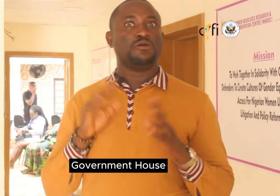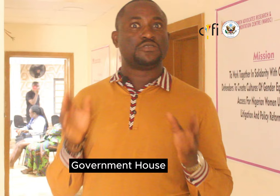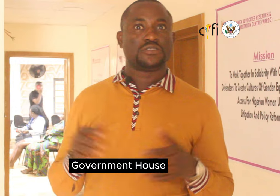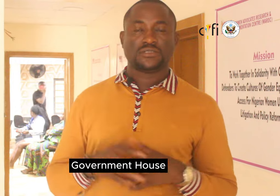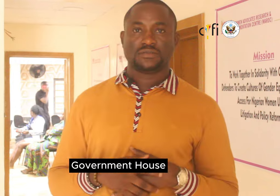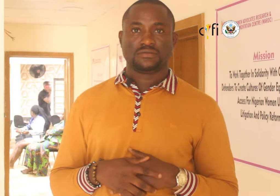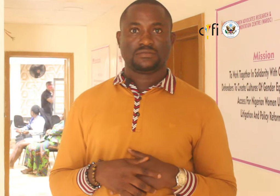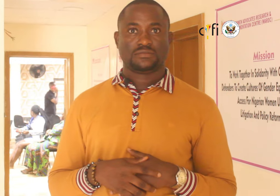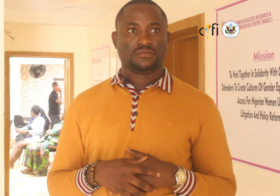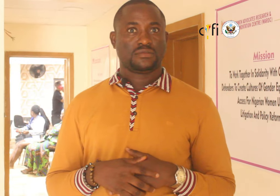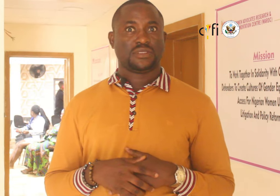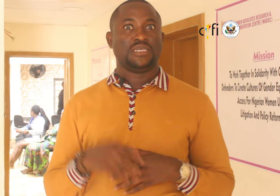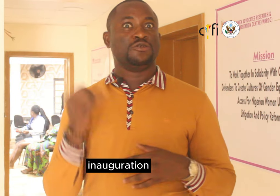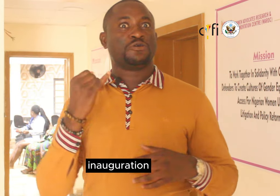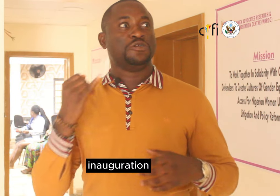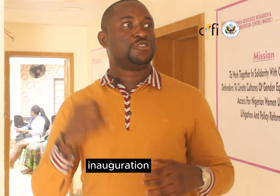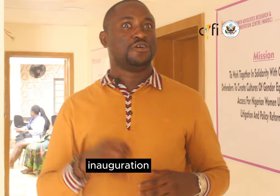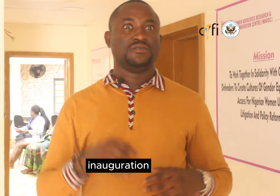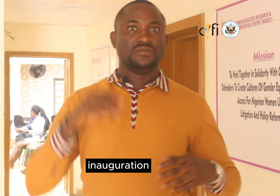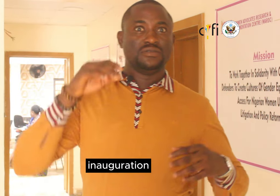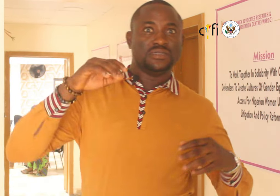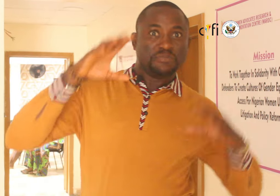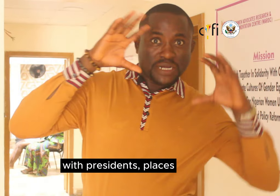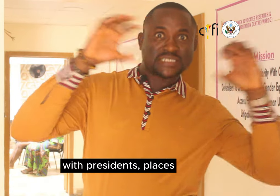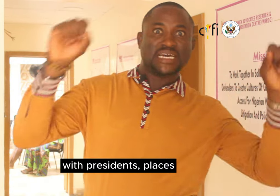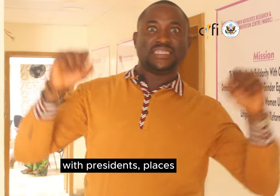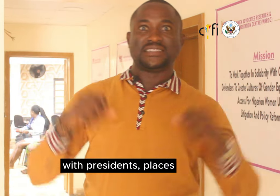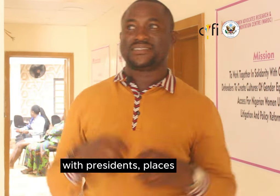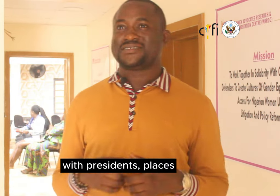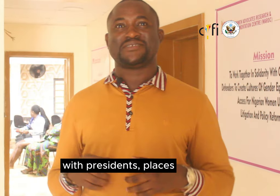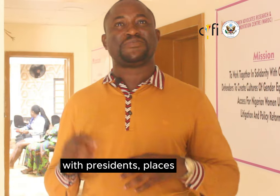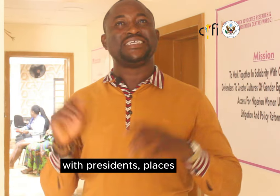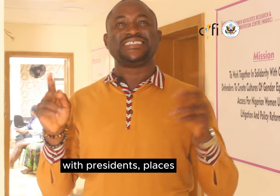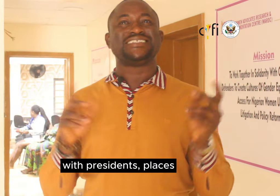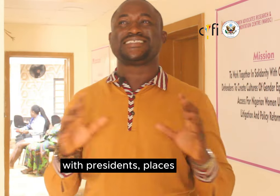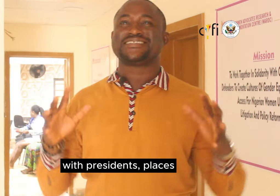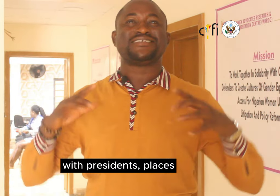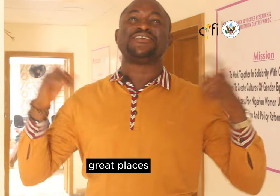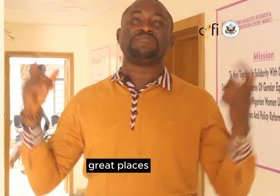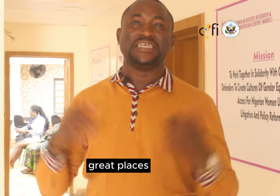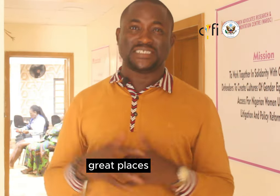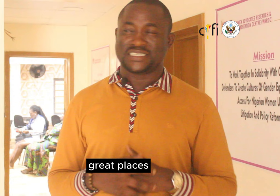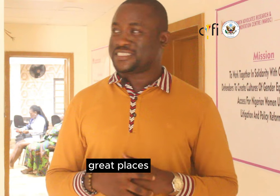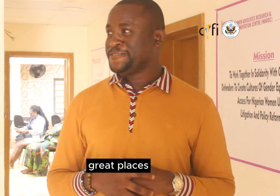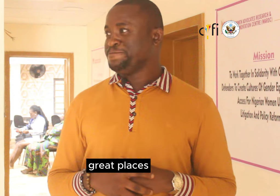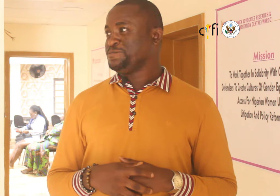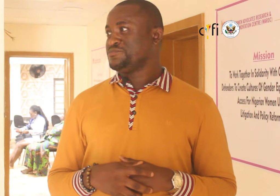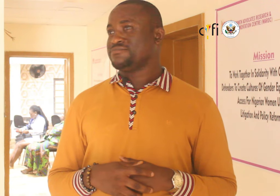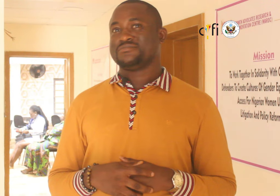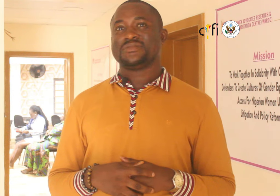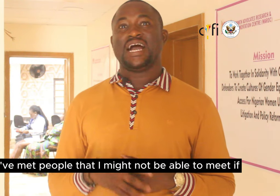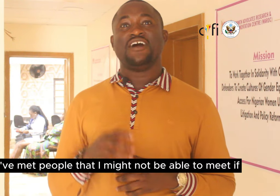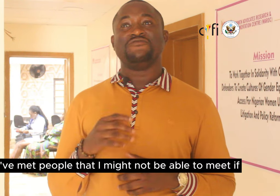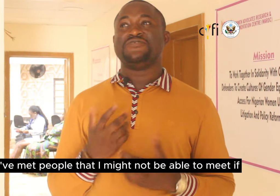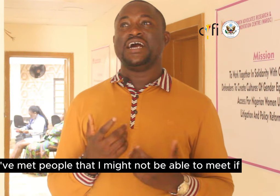House, inauguration, the president's, places, great places. I've